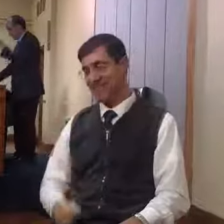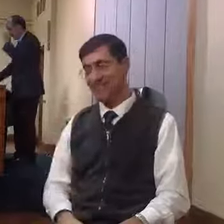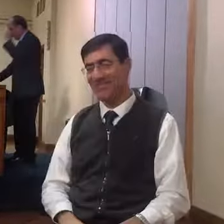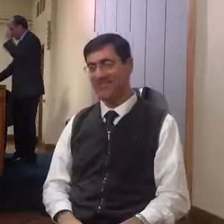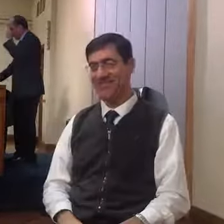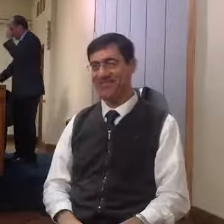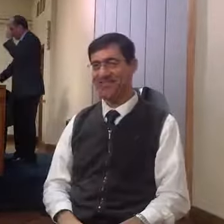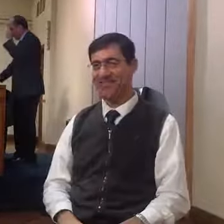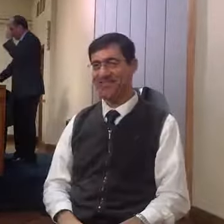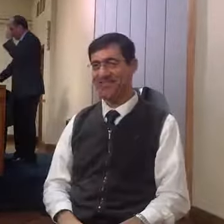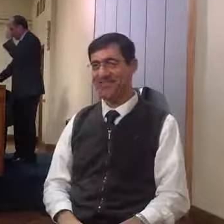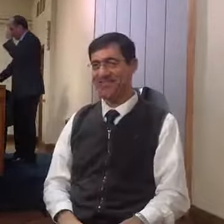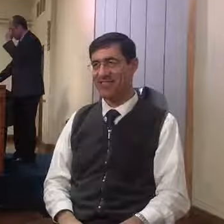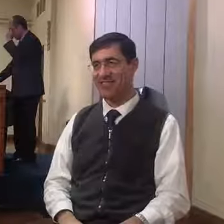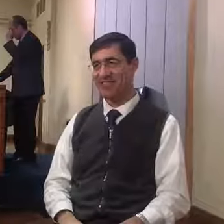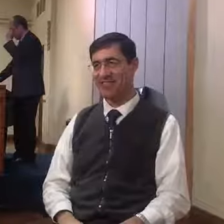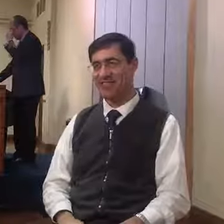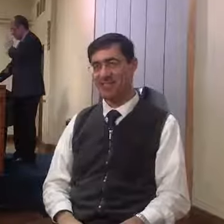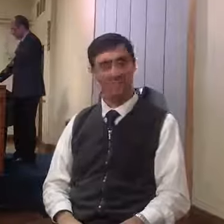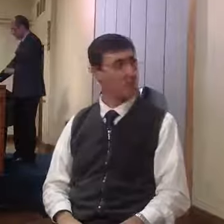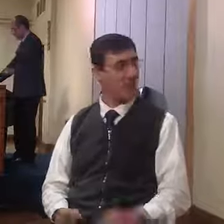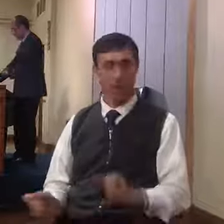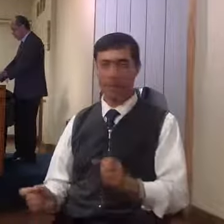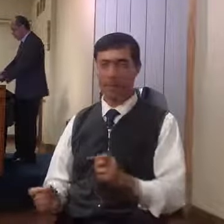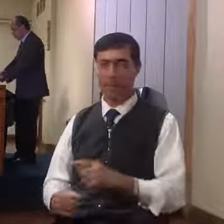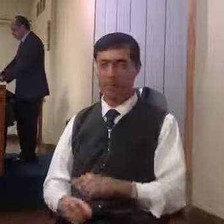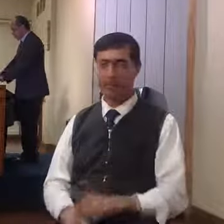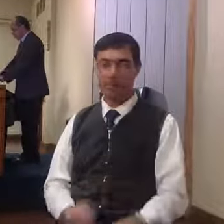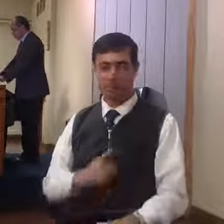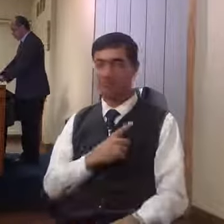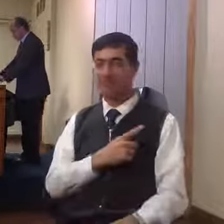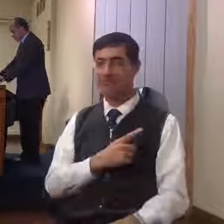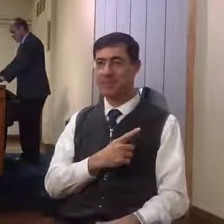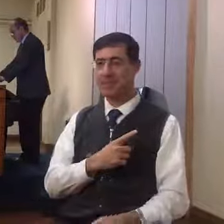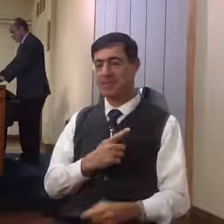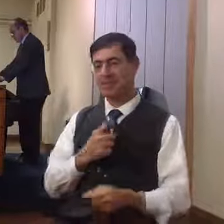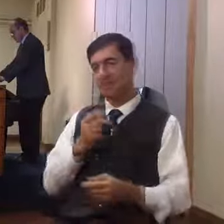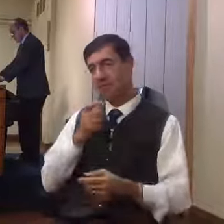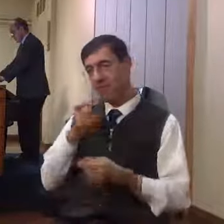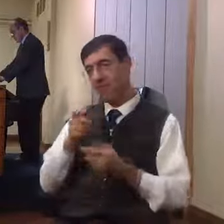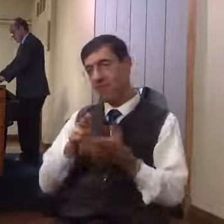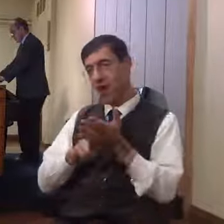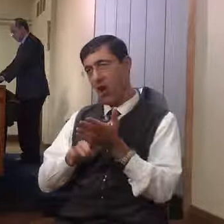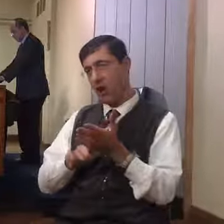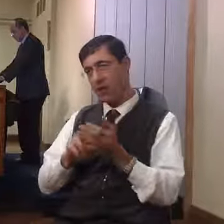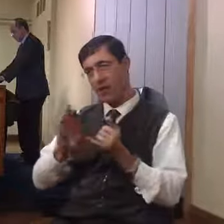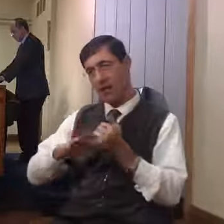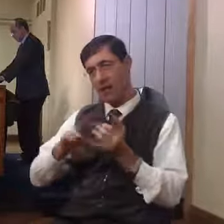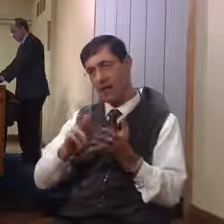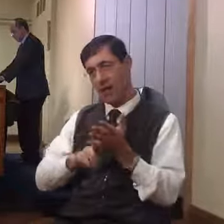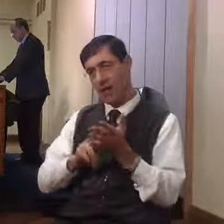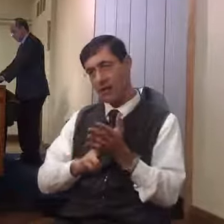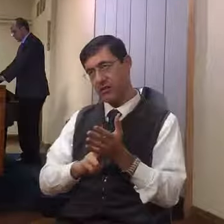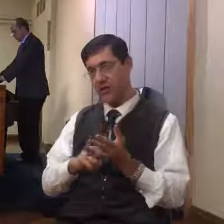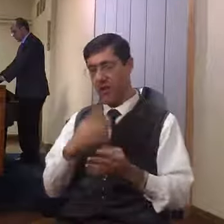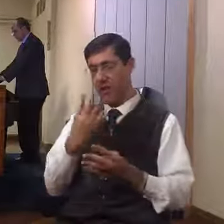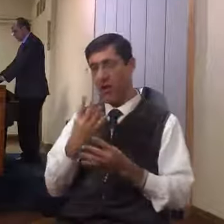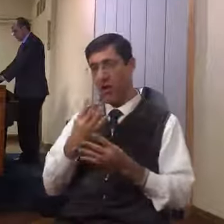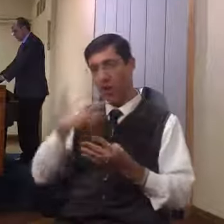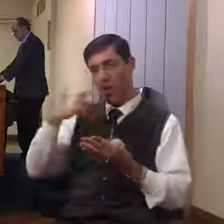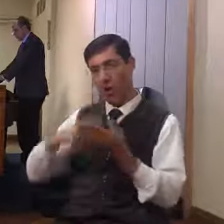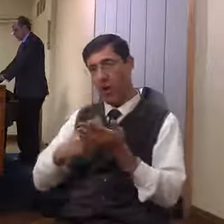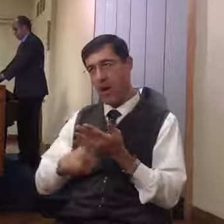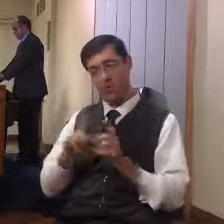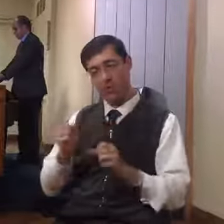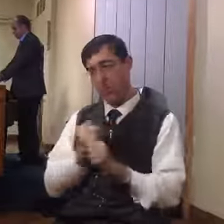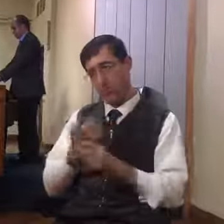Hymn again of dedication to the Lord. O thou who camest from above, the pure celestial